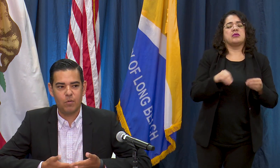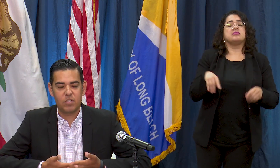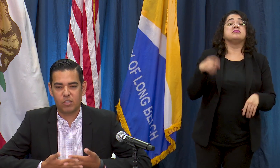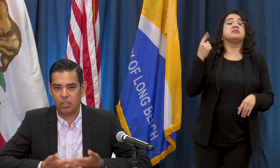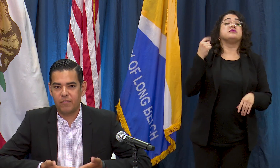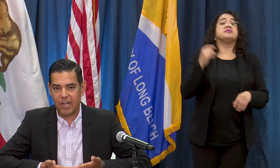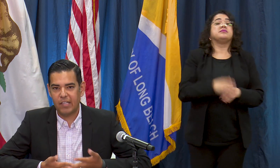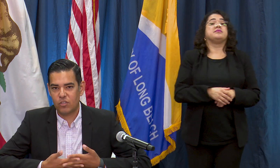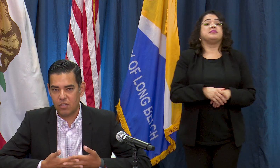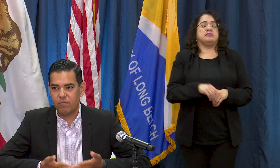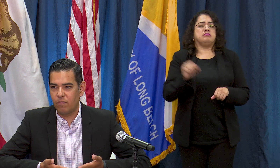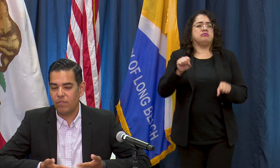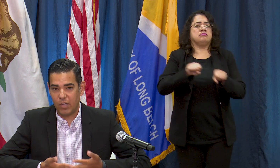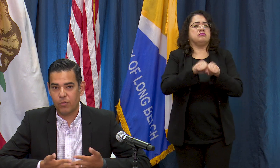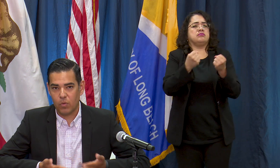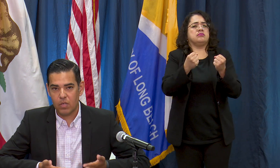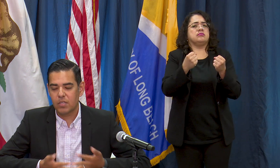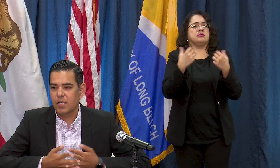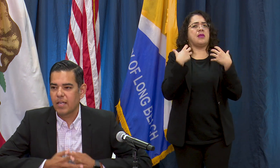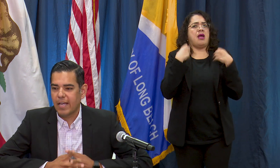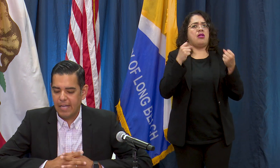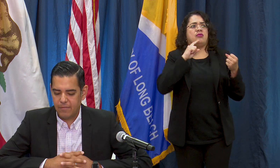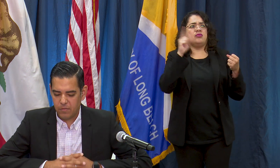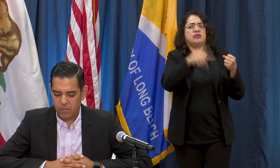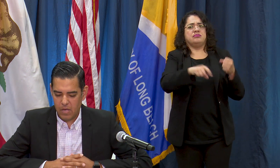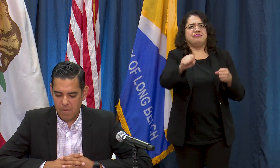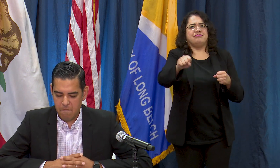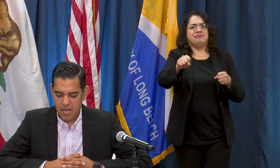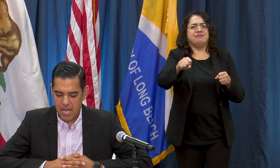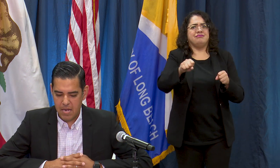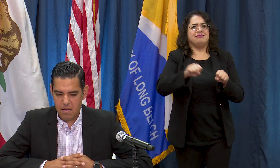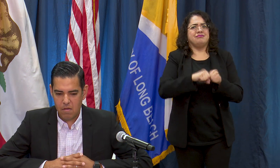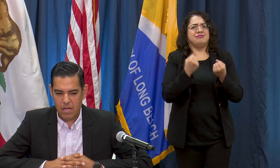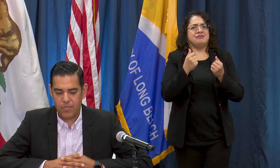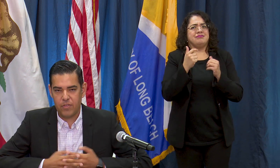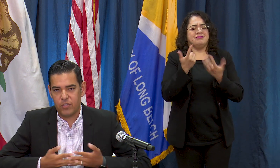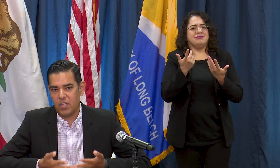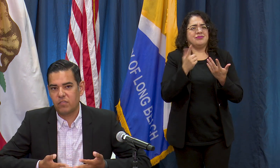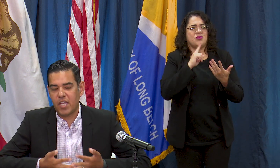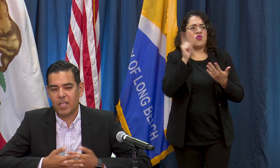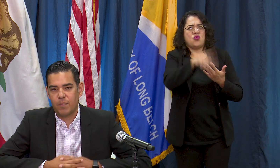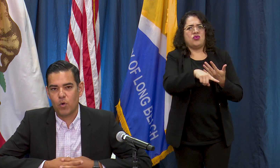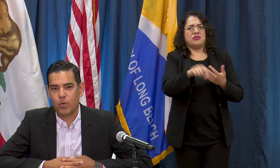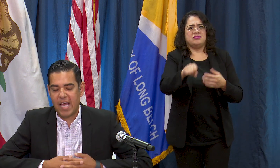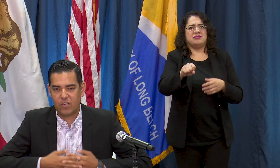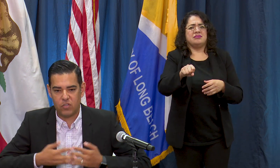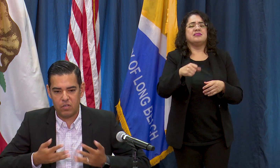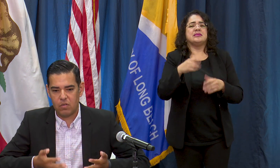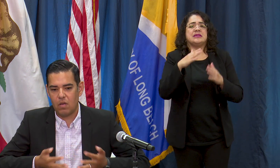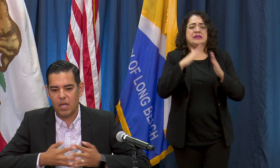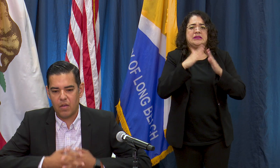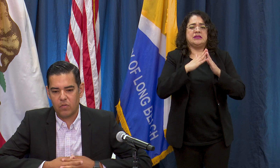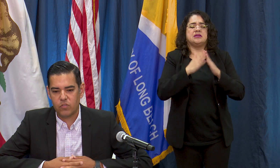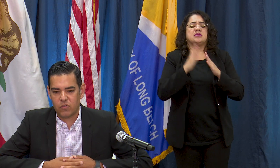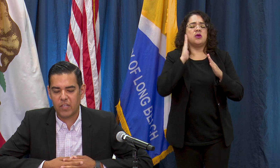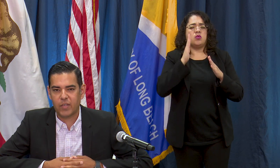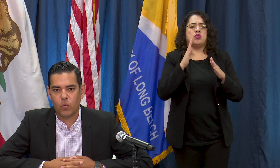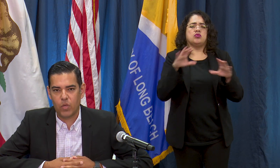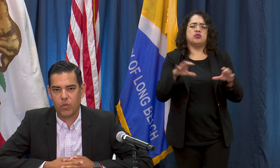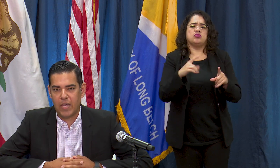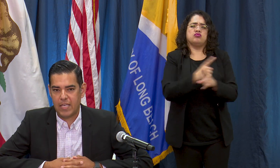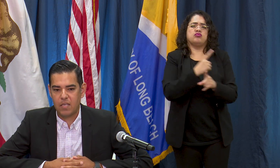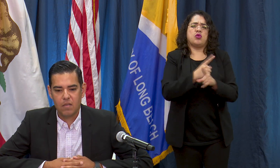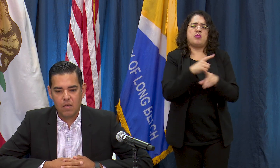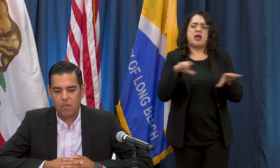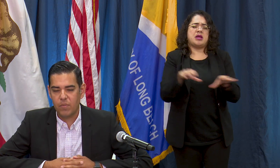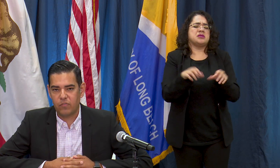was clearly a violation of the health order, and so the city is taking appropriate action, just like it